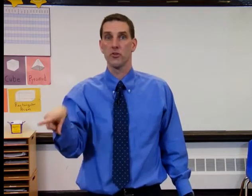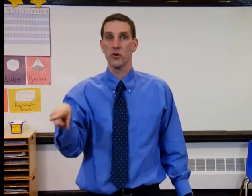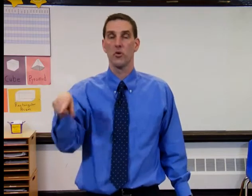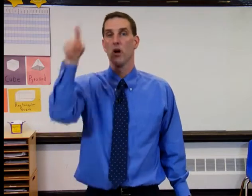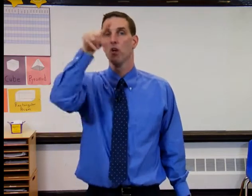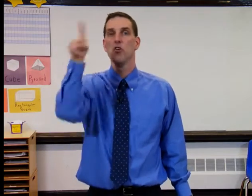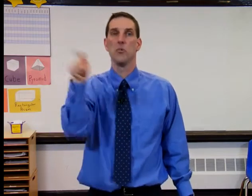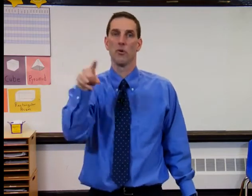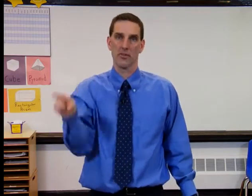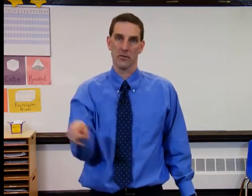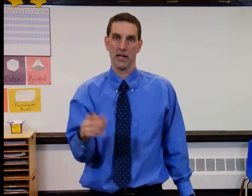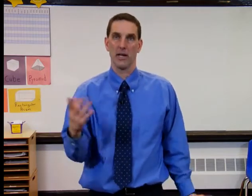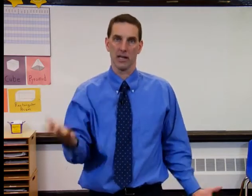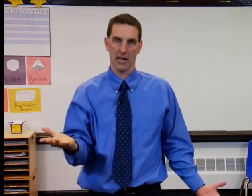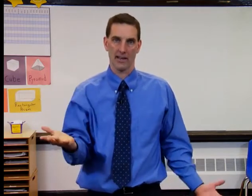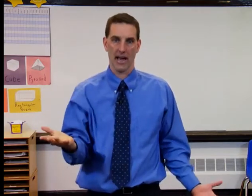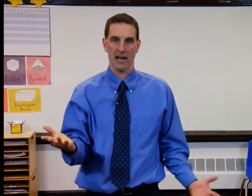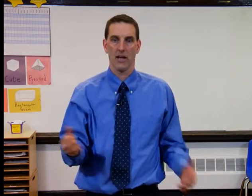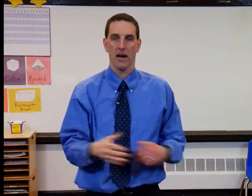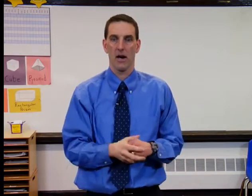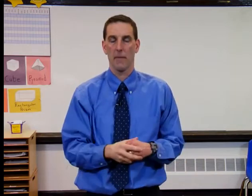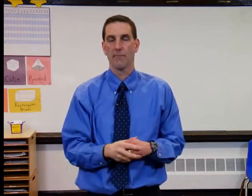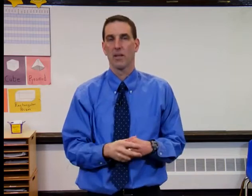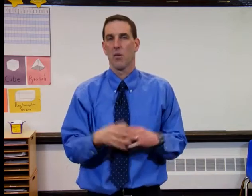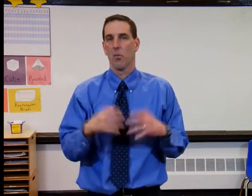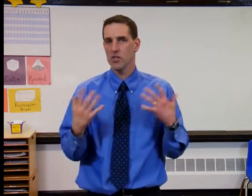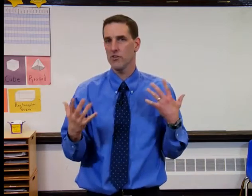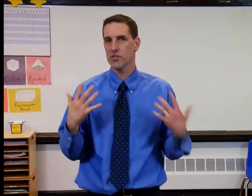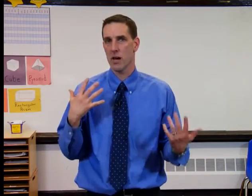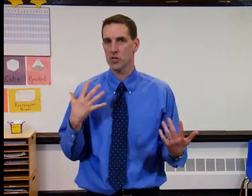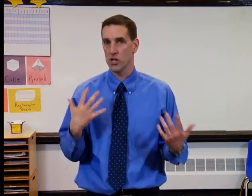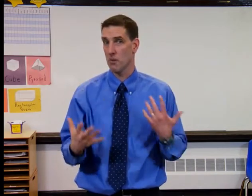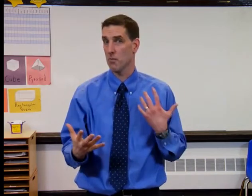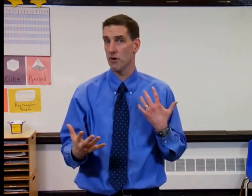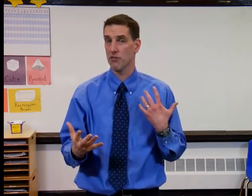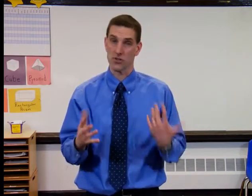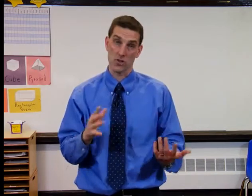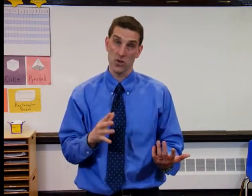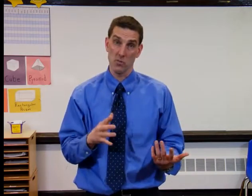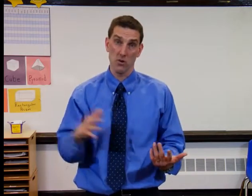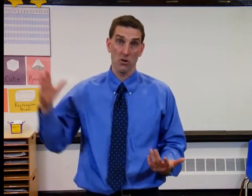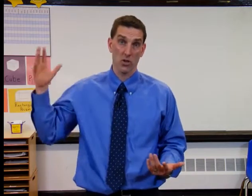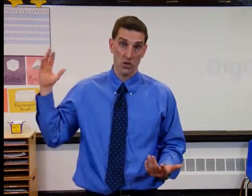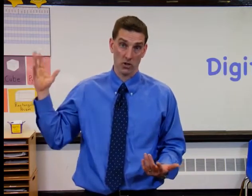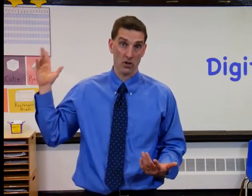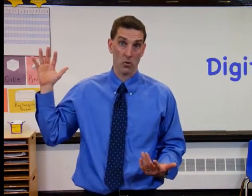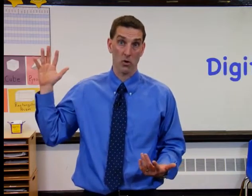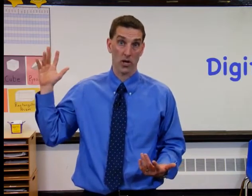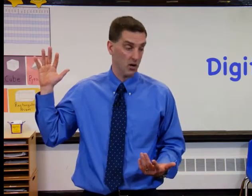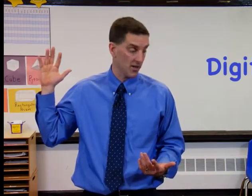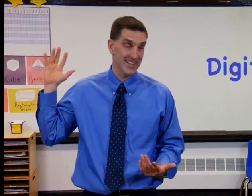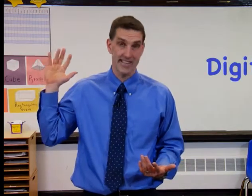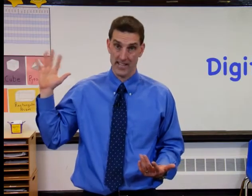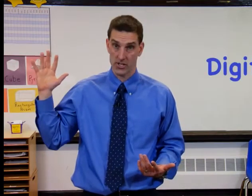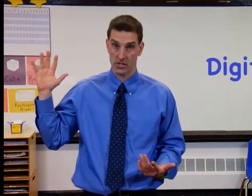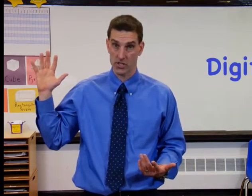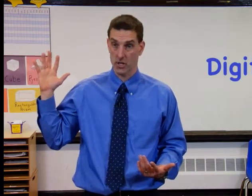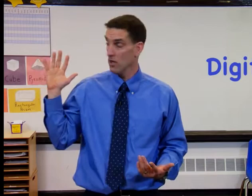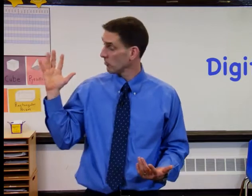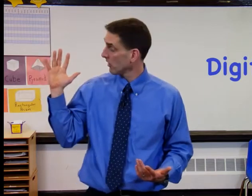2, numeral 3, like that. Once you've established number versus numeral, you can start working on digits. So here